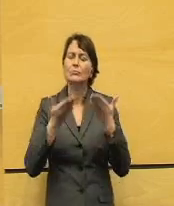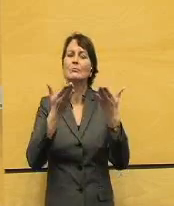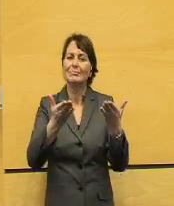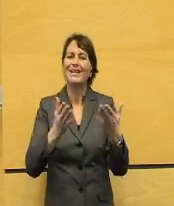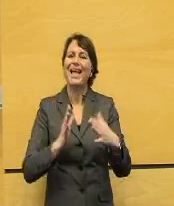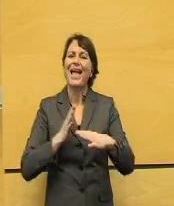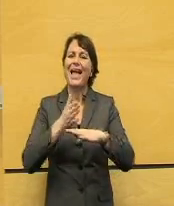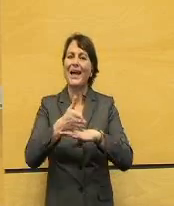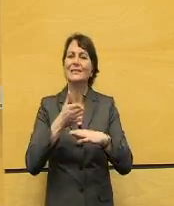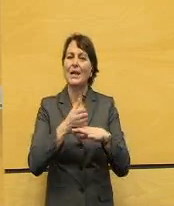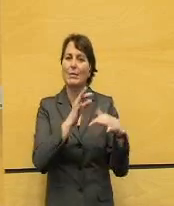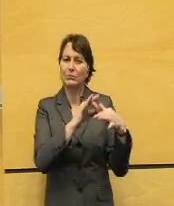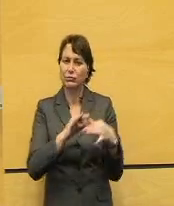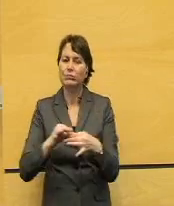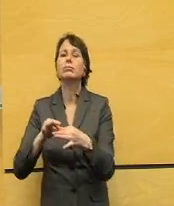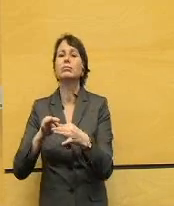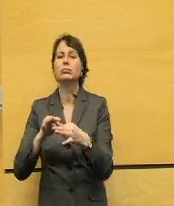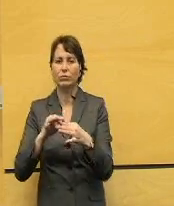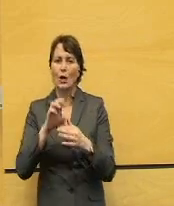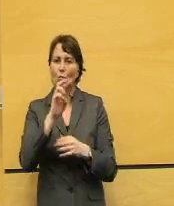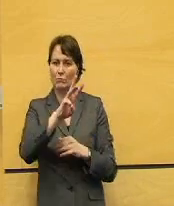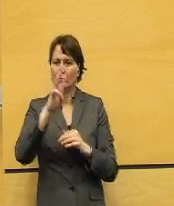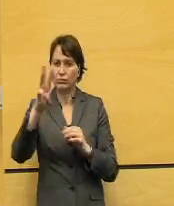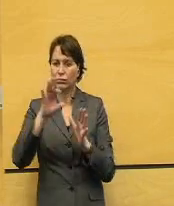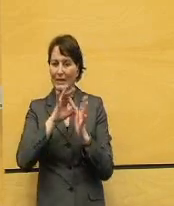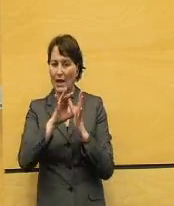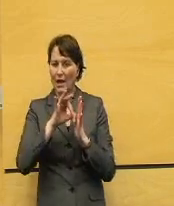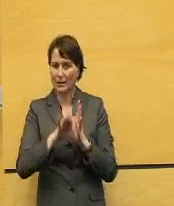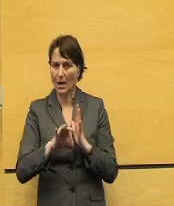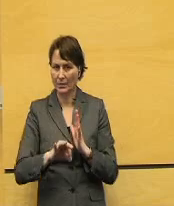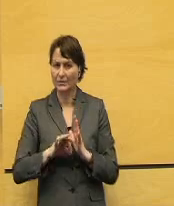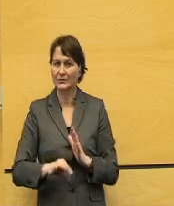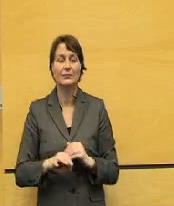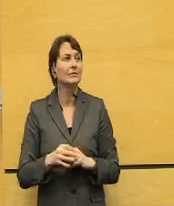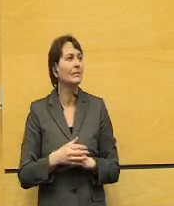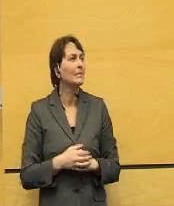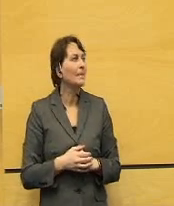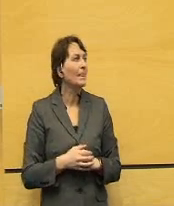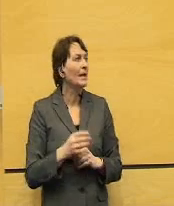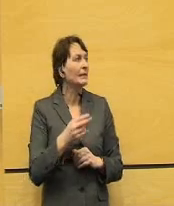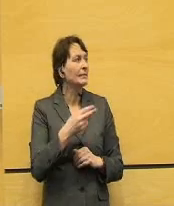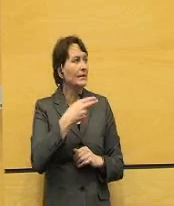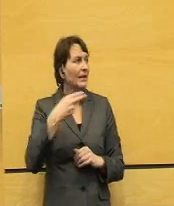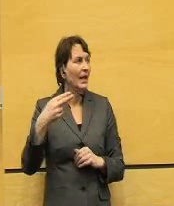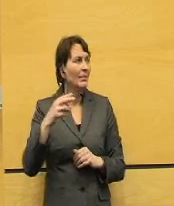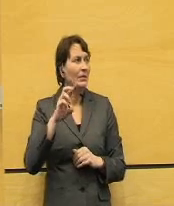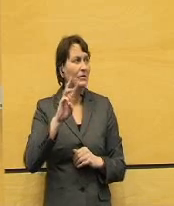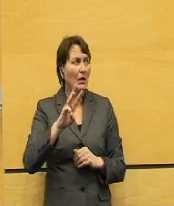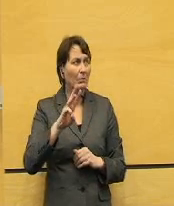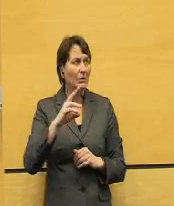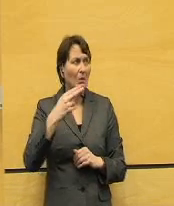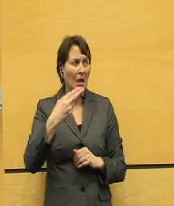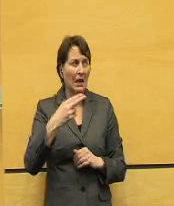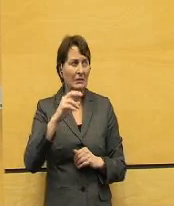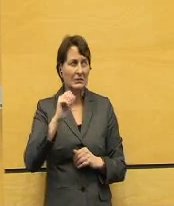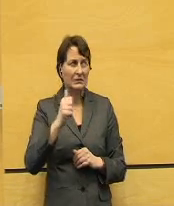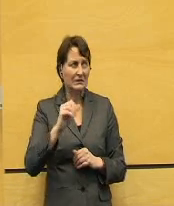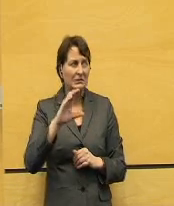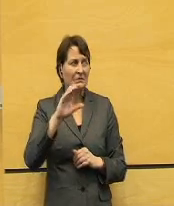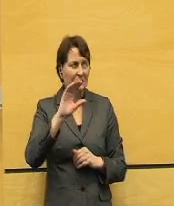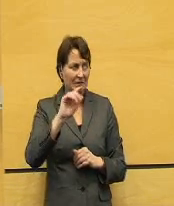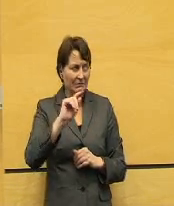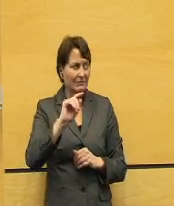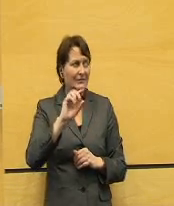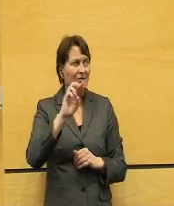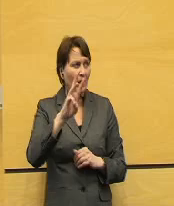Content Accessibility Guideline, or we call TWCAG. And the ICT Community